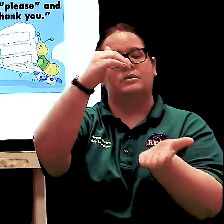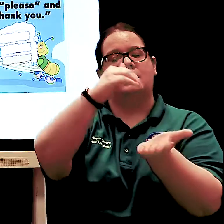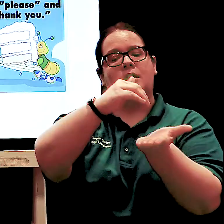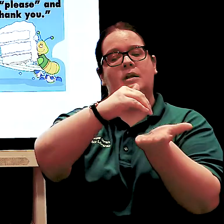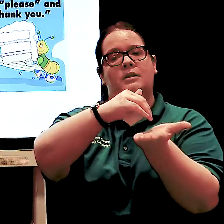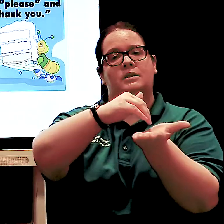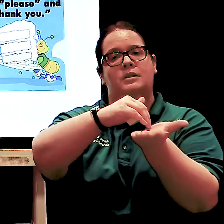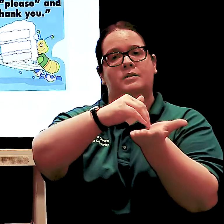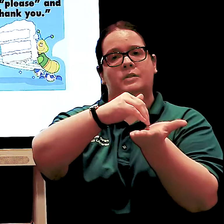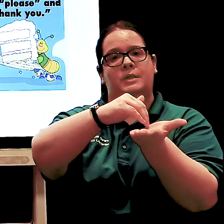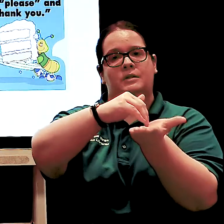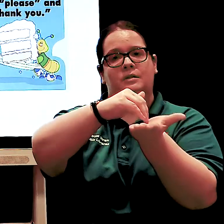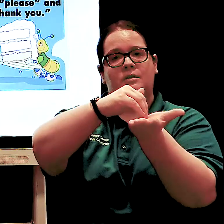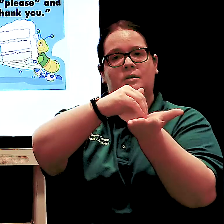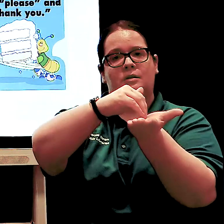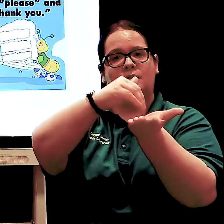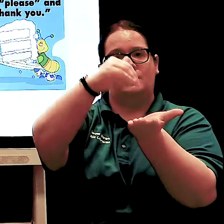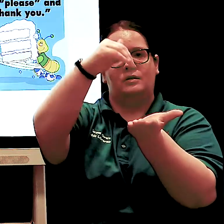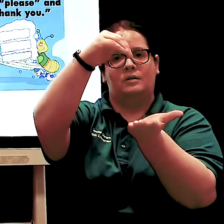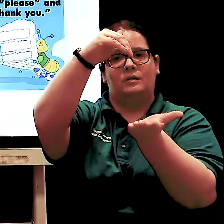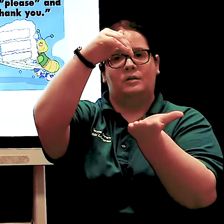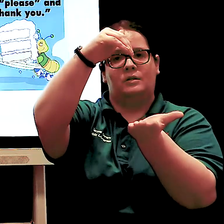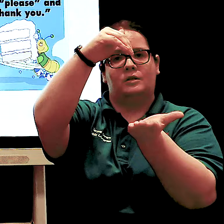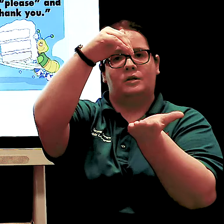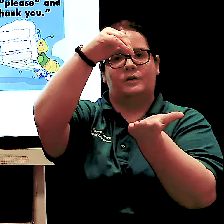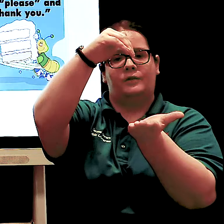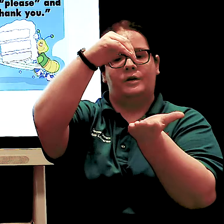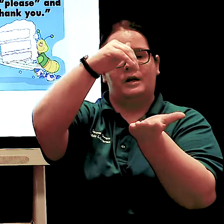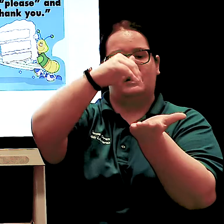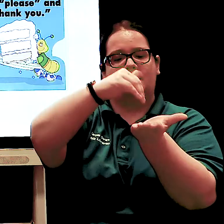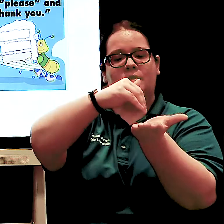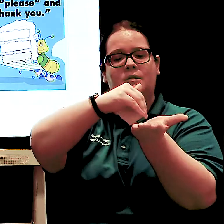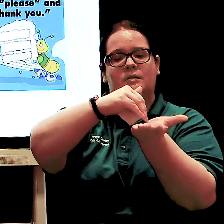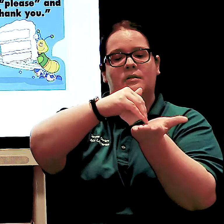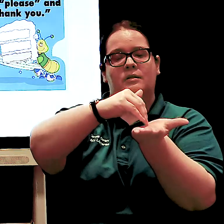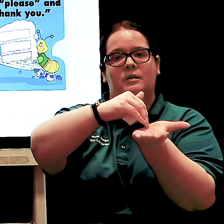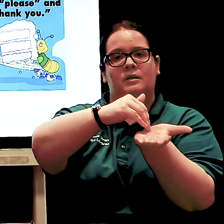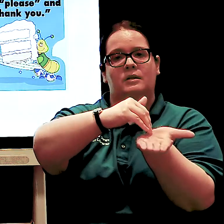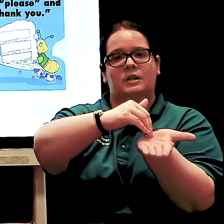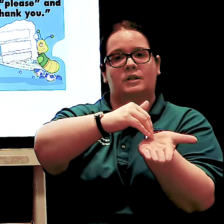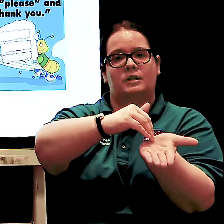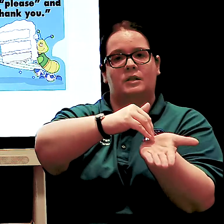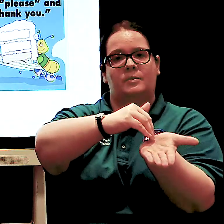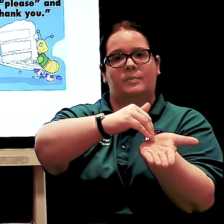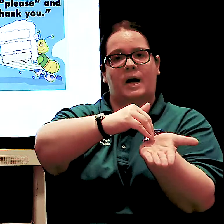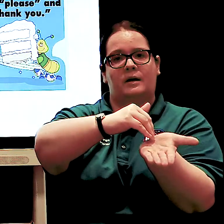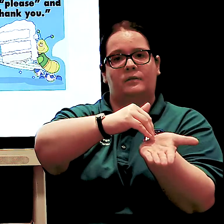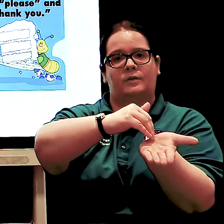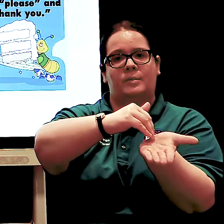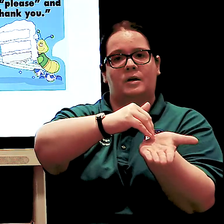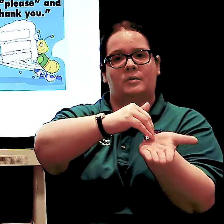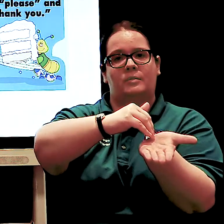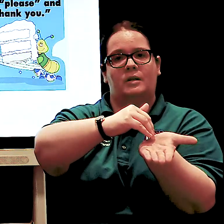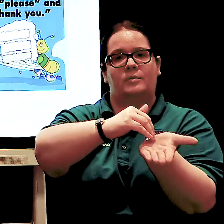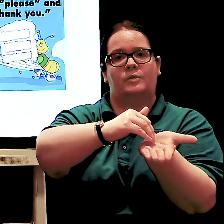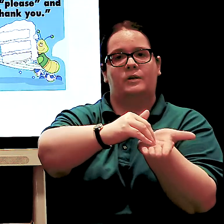say, excuse me. You're going to curve your hand, touch it to the back of your palm, and then bring it